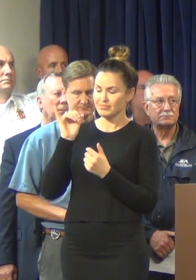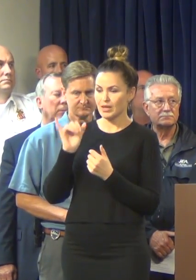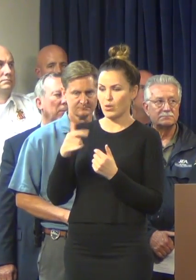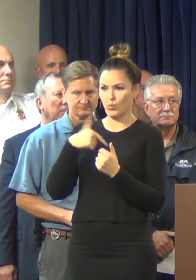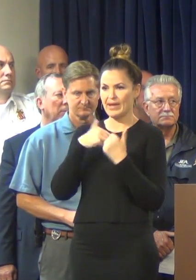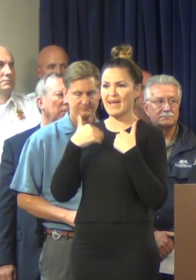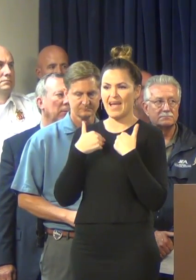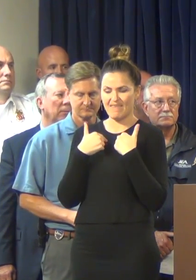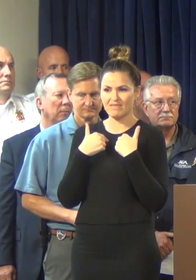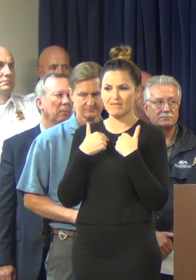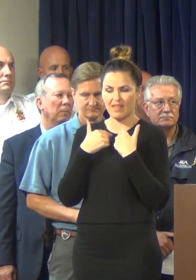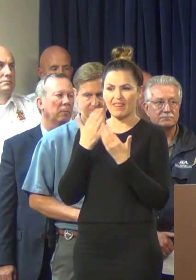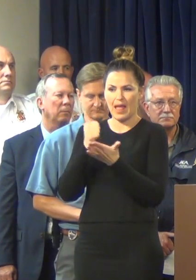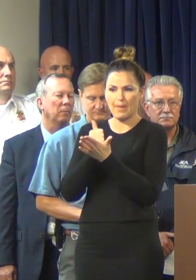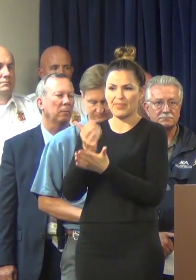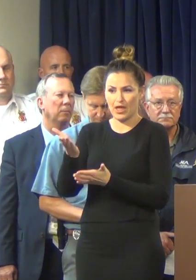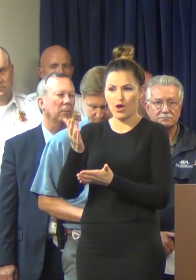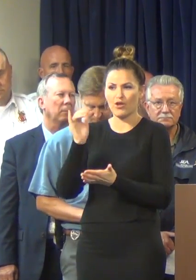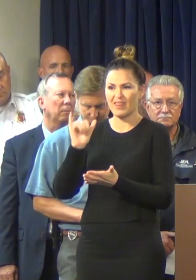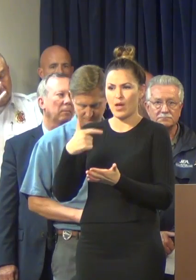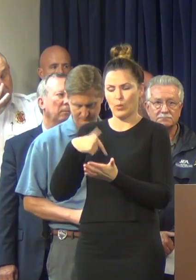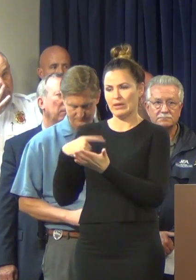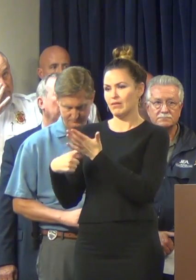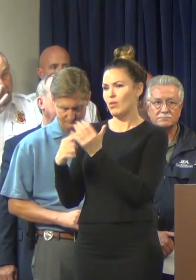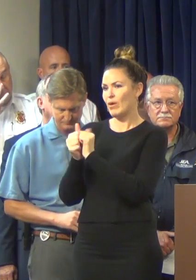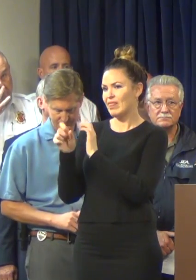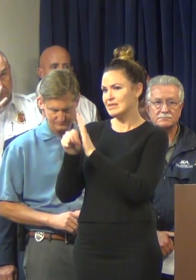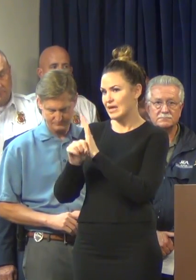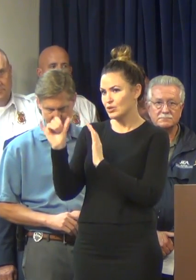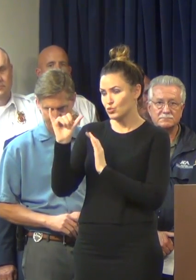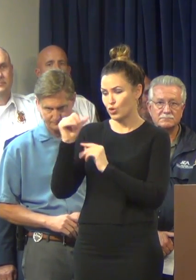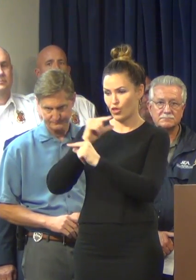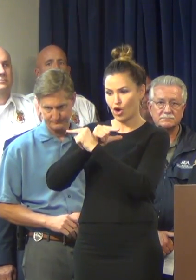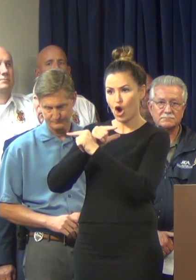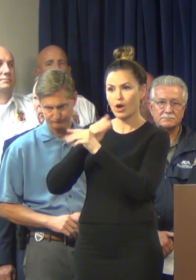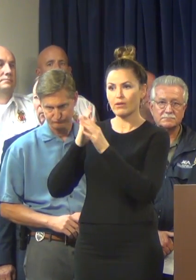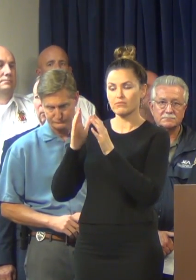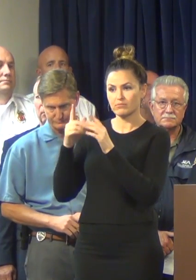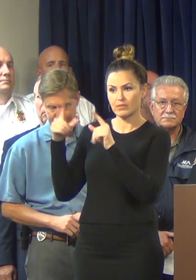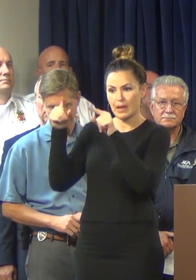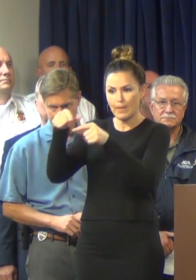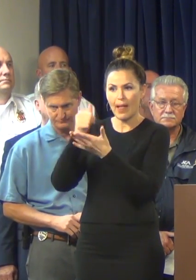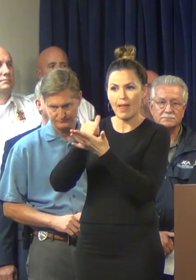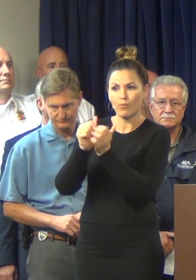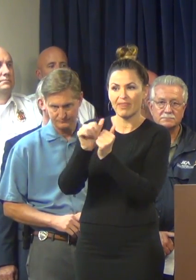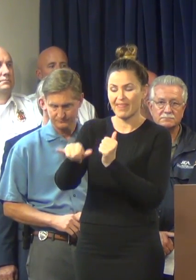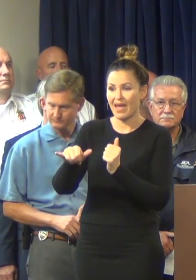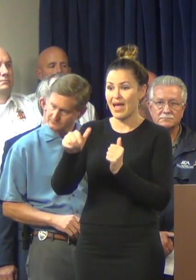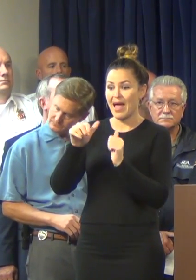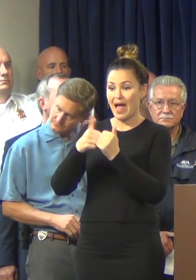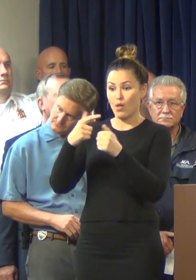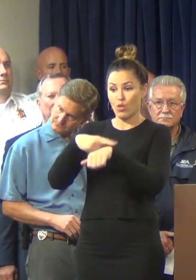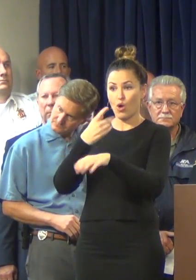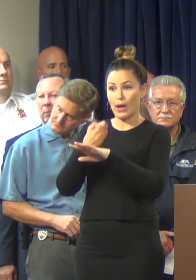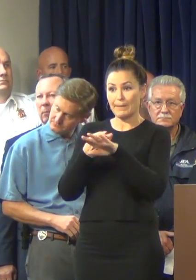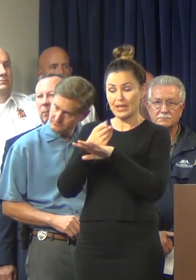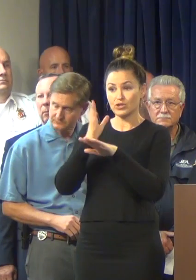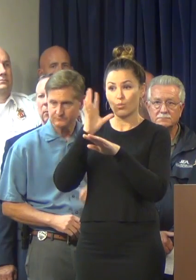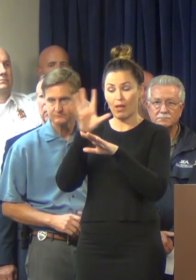have resources there. That's also part of what we talked to the state about having the Guard come in and assist us with that. We're not sure how long the beaches will